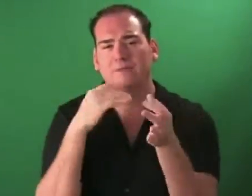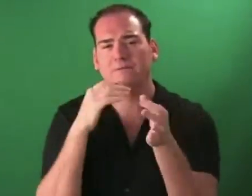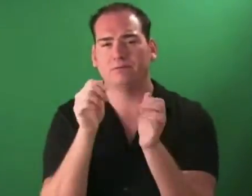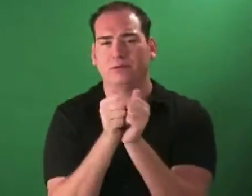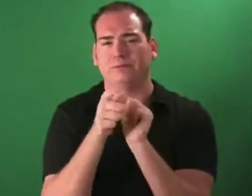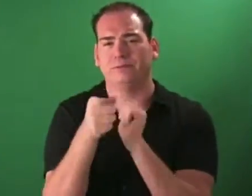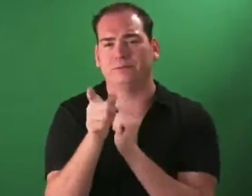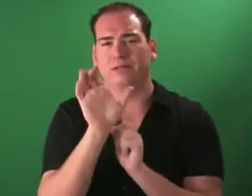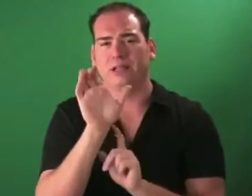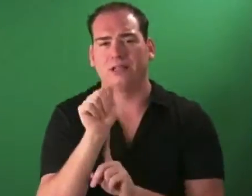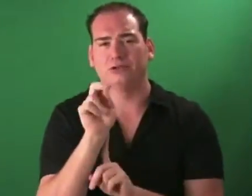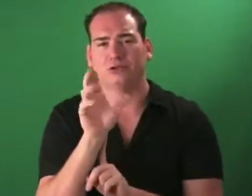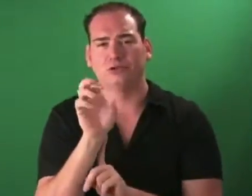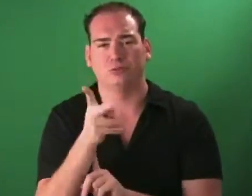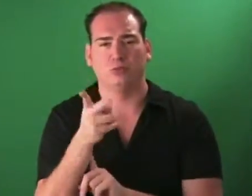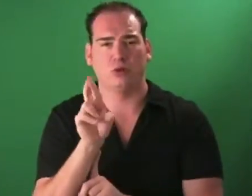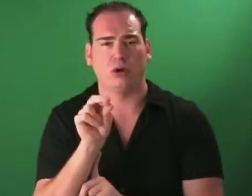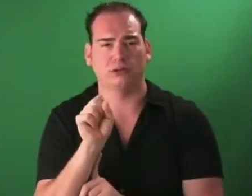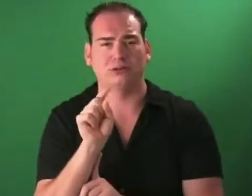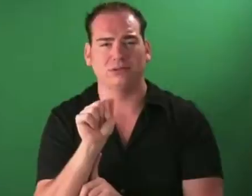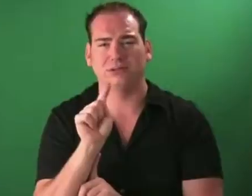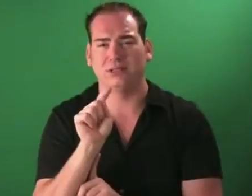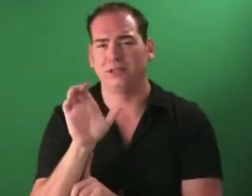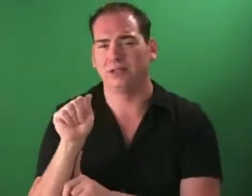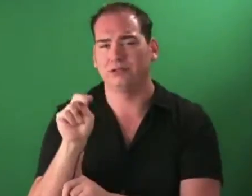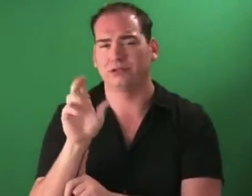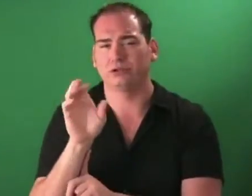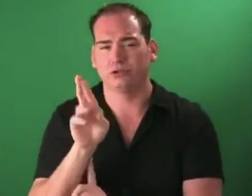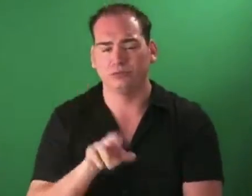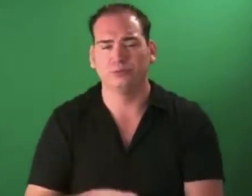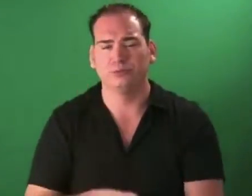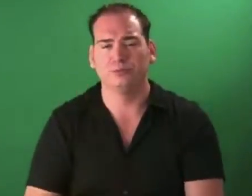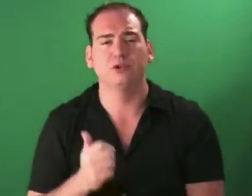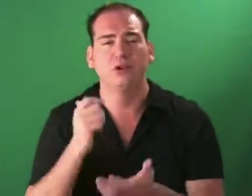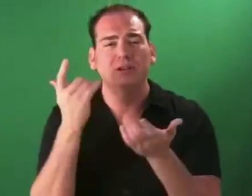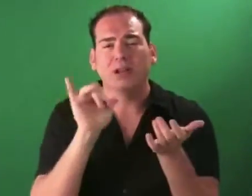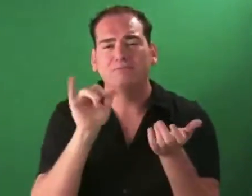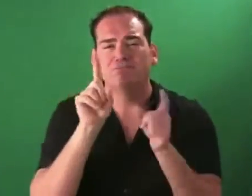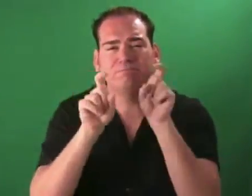so share your concerns with maybe your friends and family who you are close with.